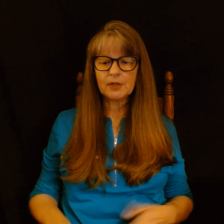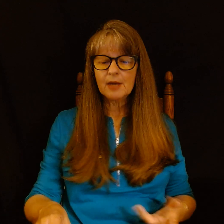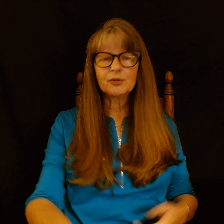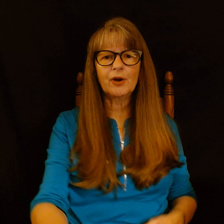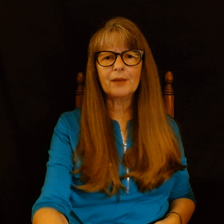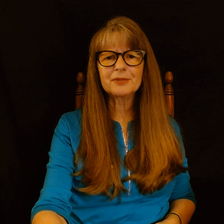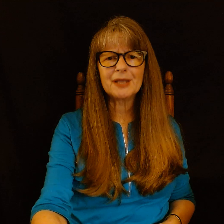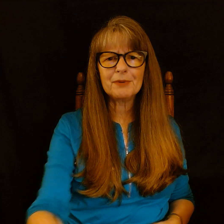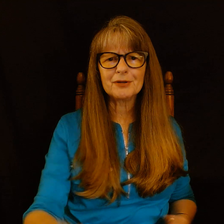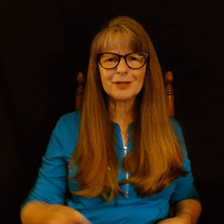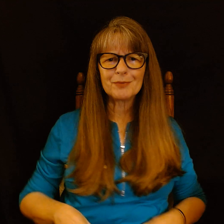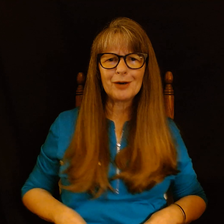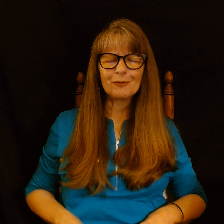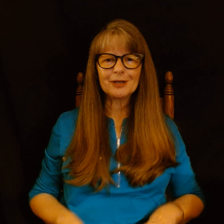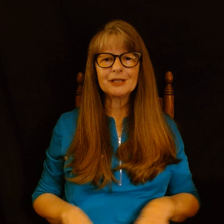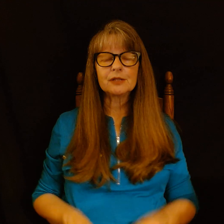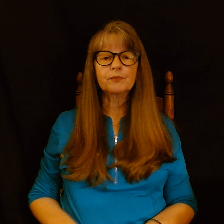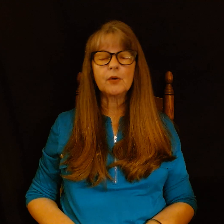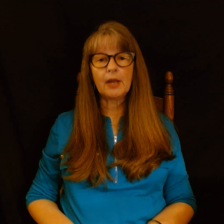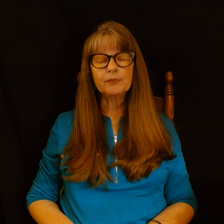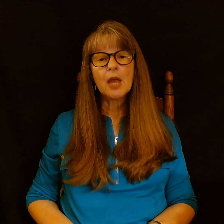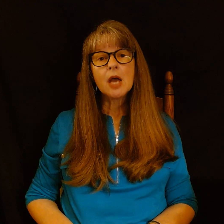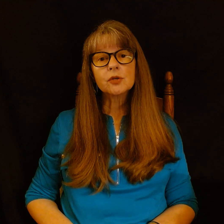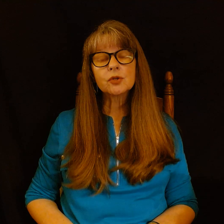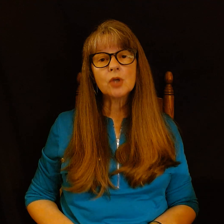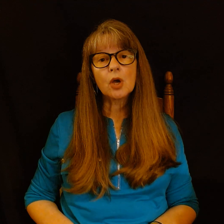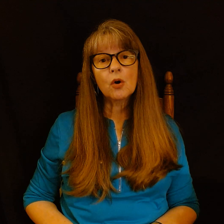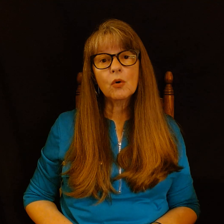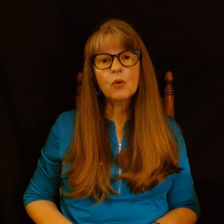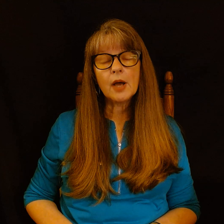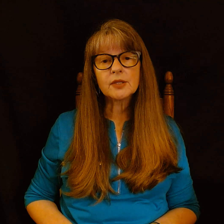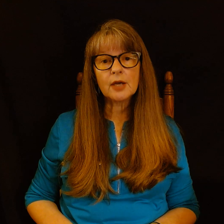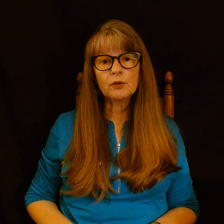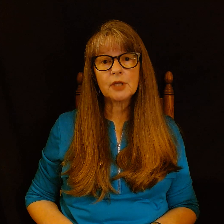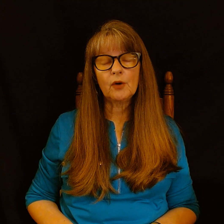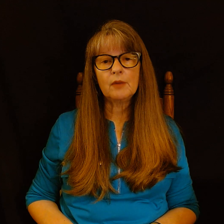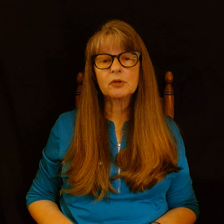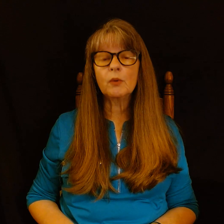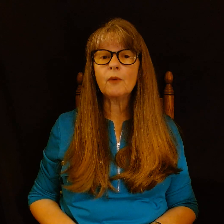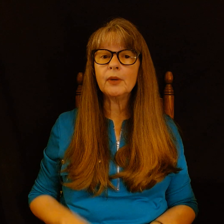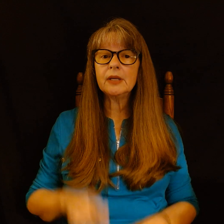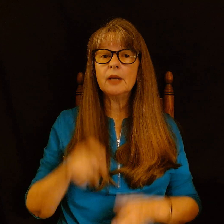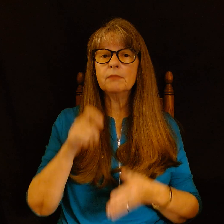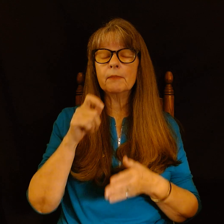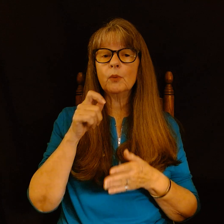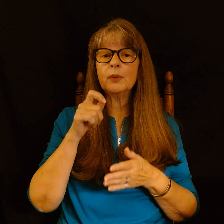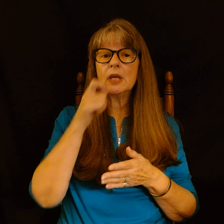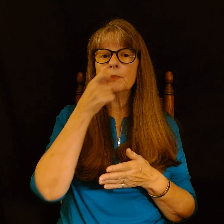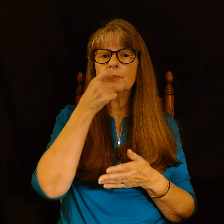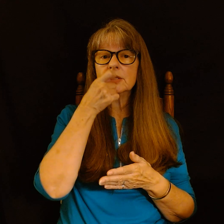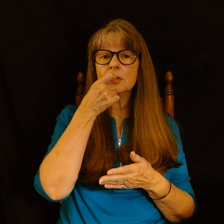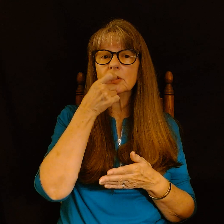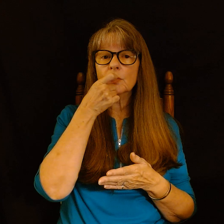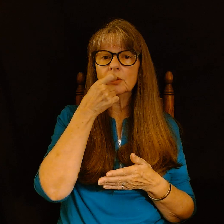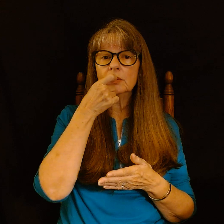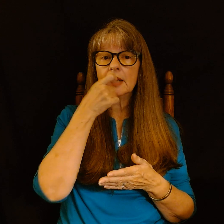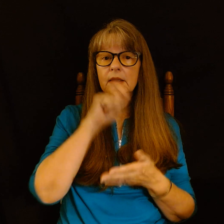Sorry, I'm stepping on something, I don't know what it is. Okay, so a secretary. So we've already done, remember we did pencil where you kind of look at and